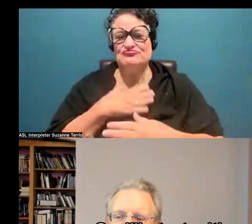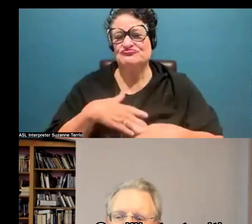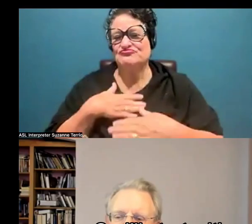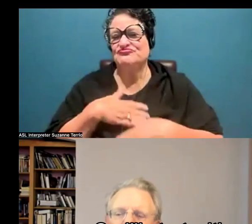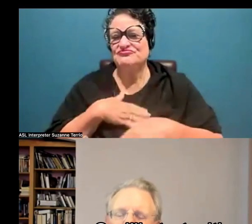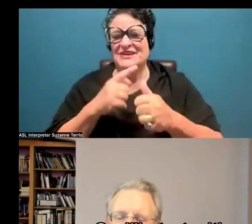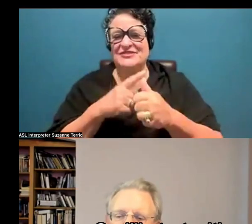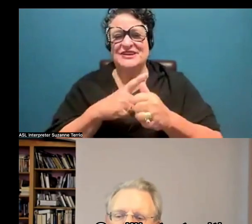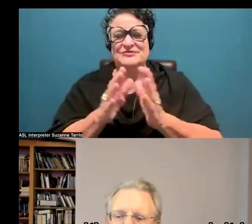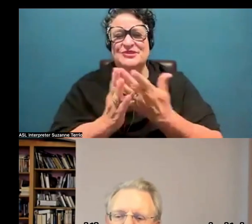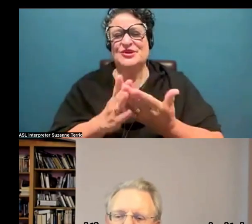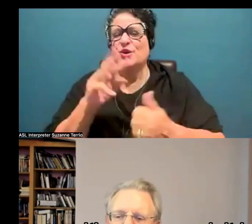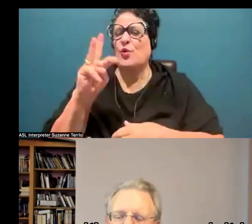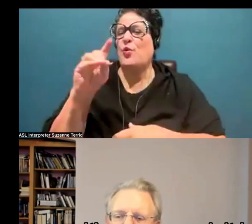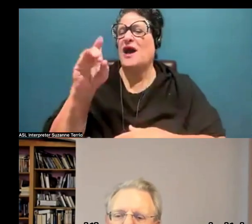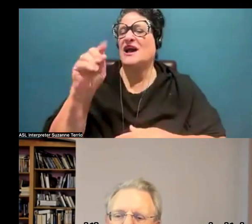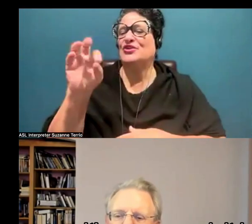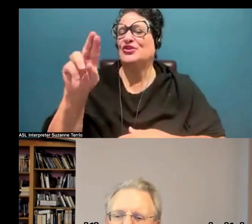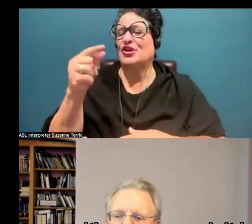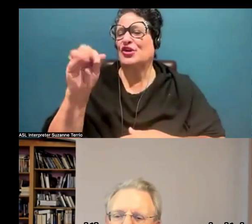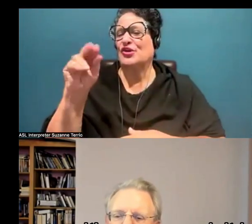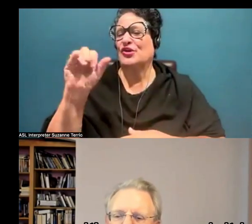first book, which is called Wilder Girls. It's a young adult book